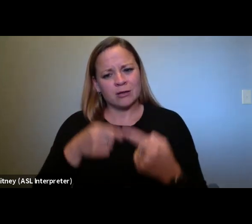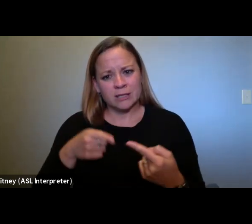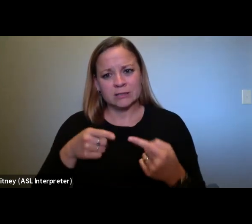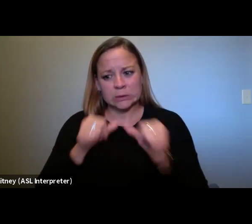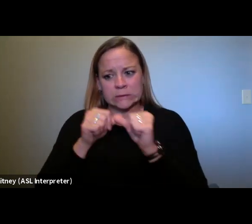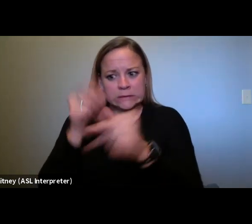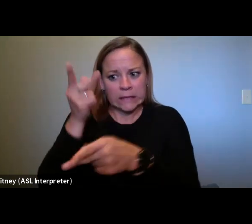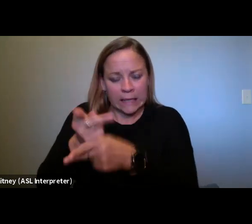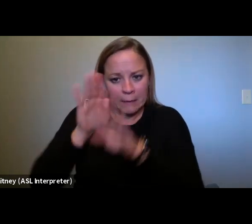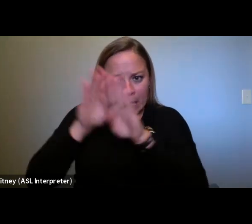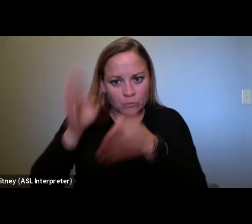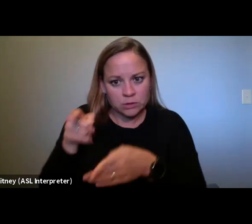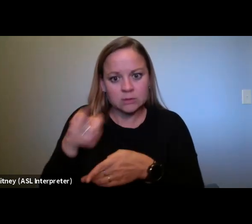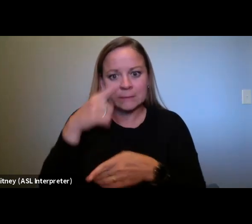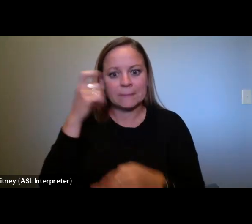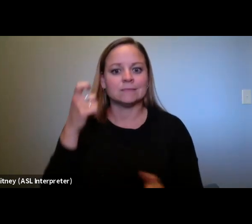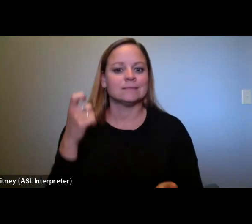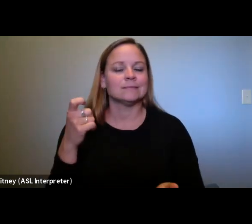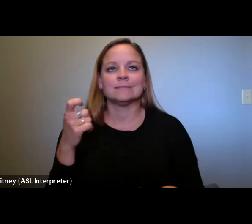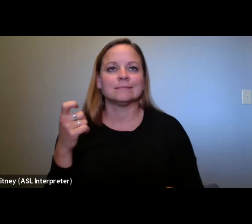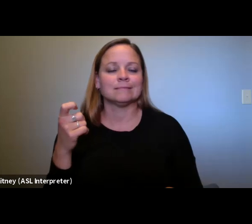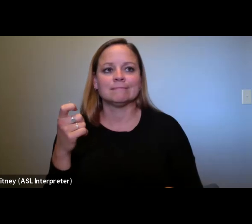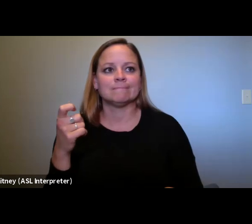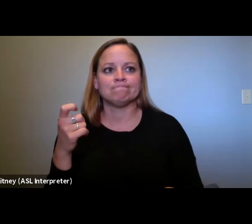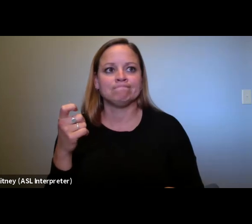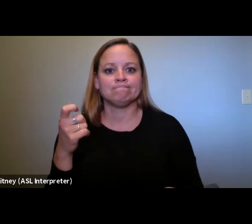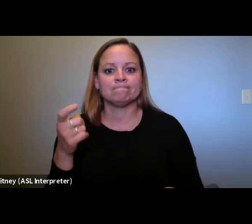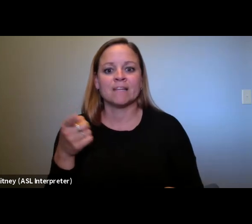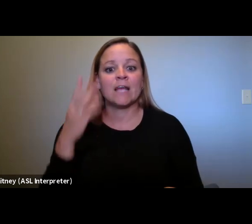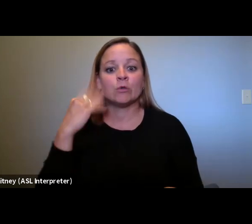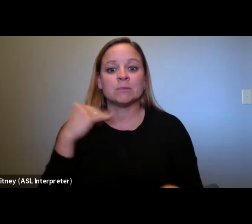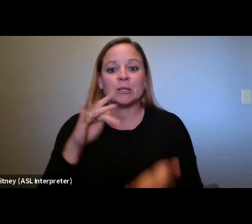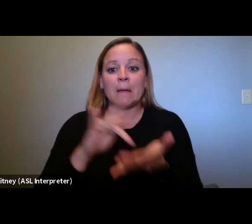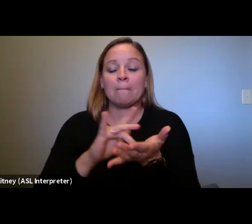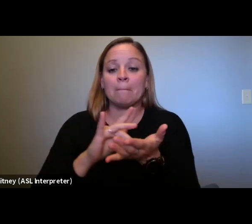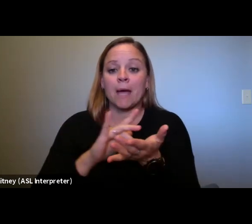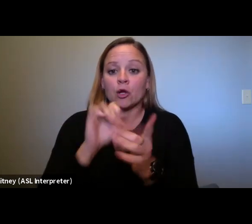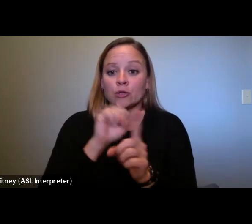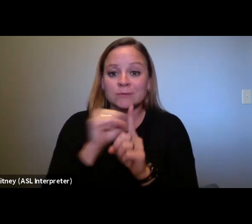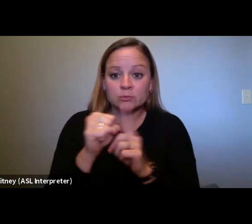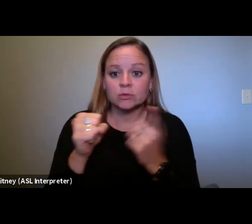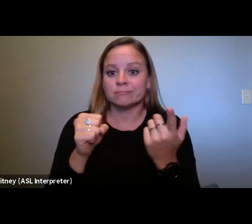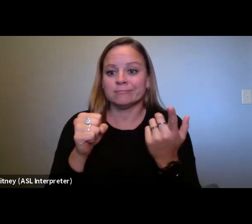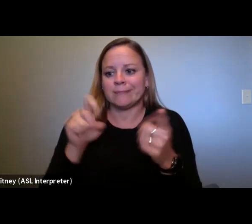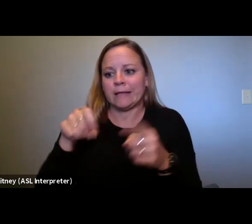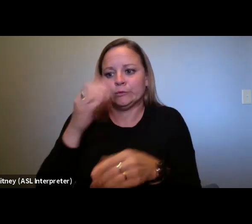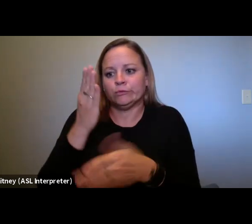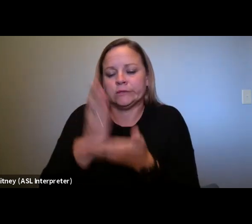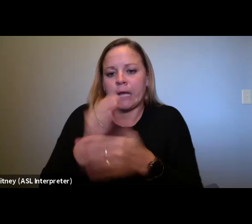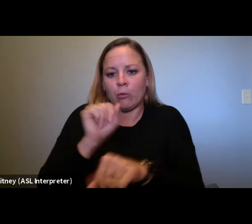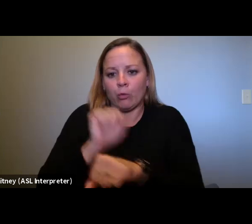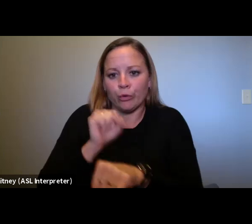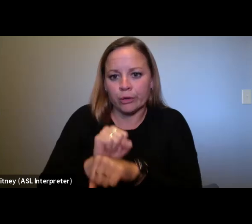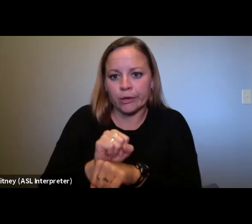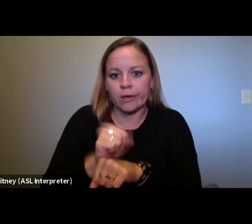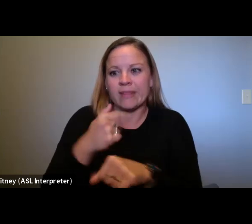housing because they had they were experiencing a medical condition and they had to stop working. They were waiting for the